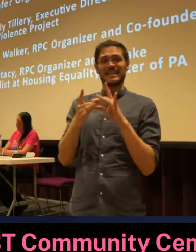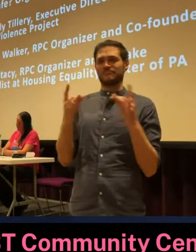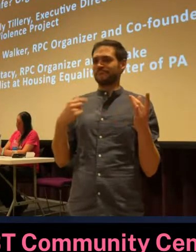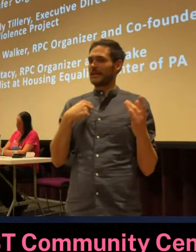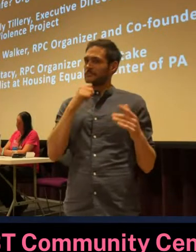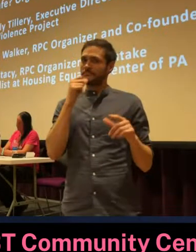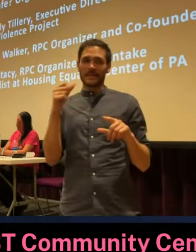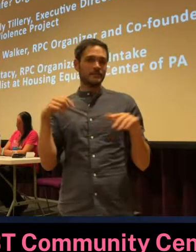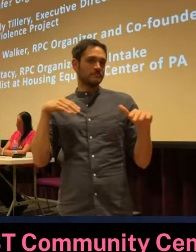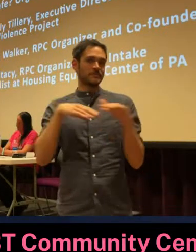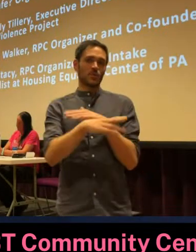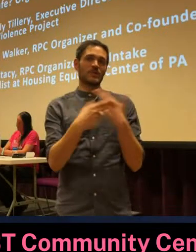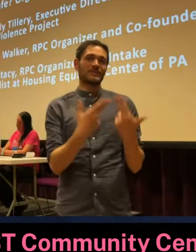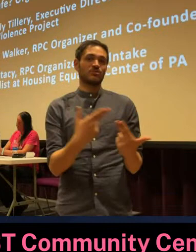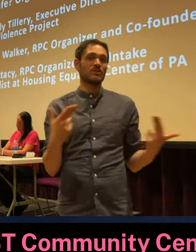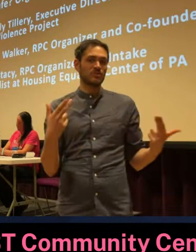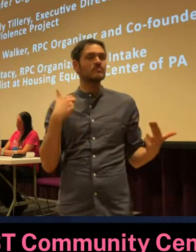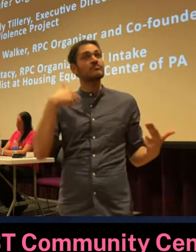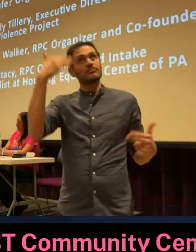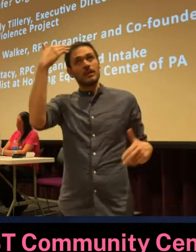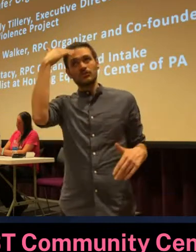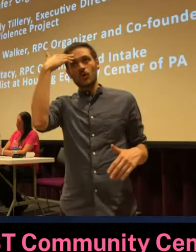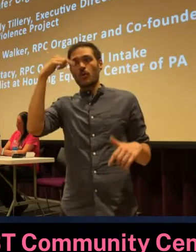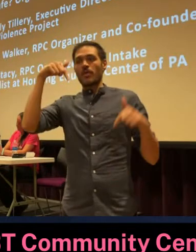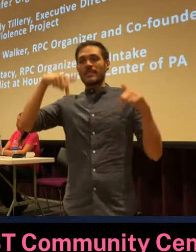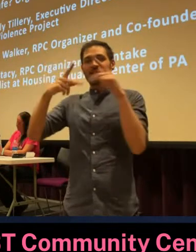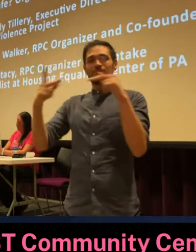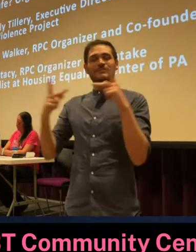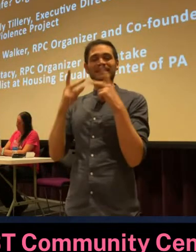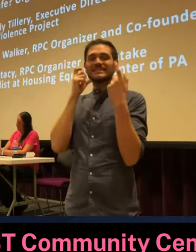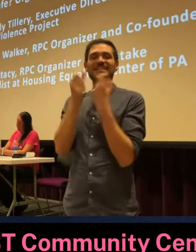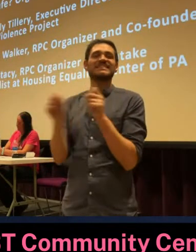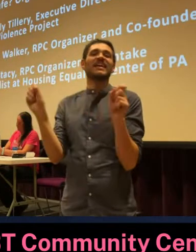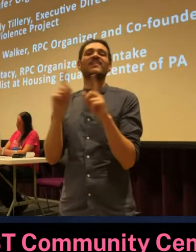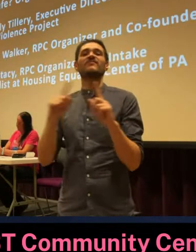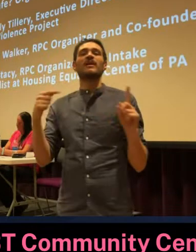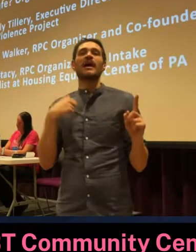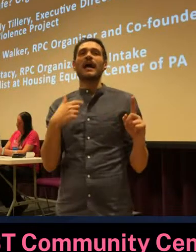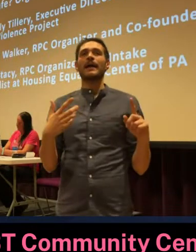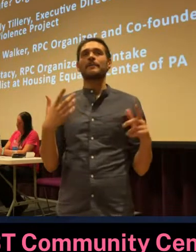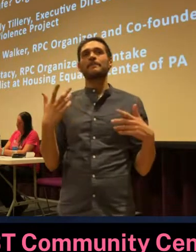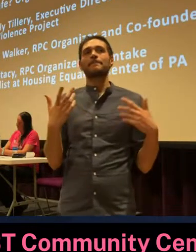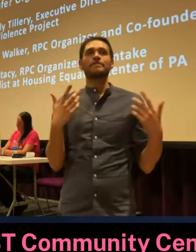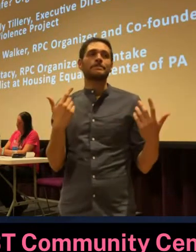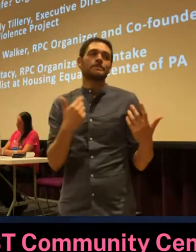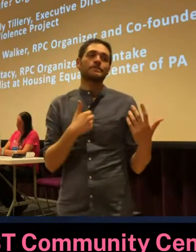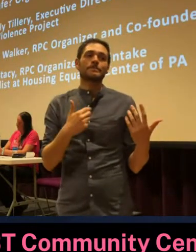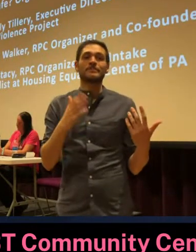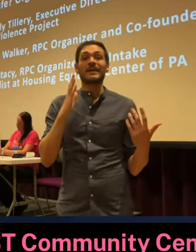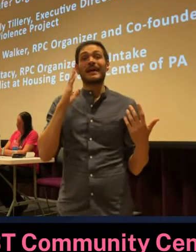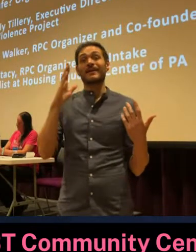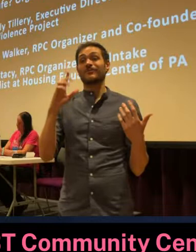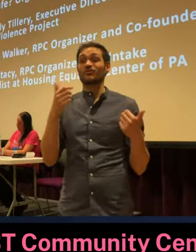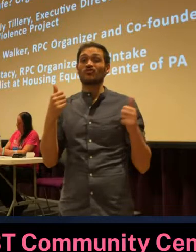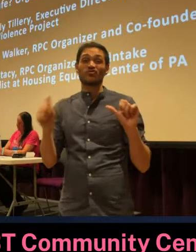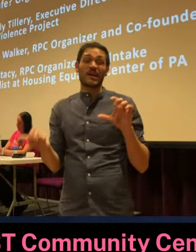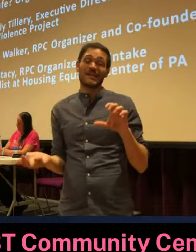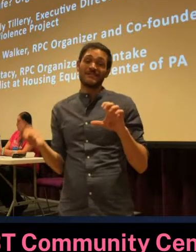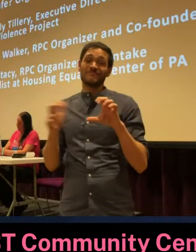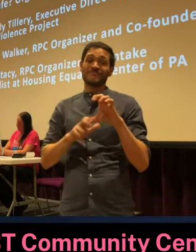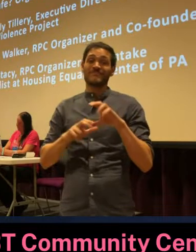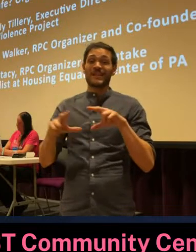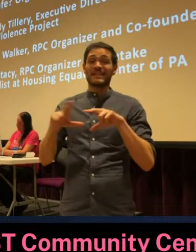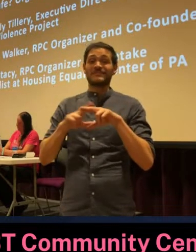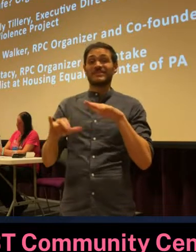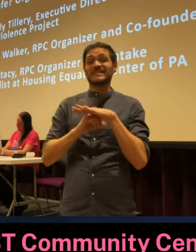I know I'm in an unsafe place. I'm going to just try to run the subway tonight, right? And that's